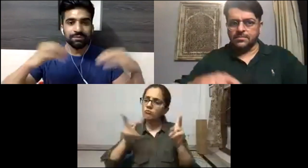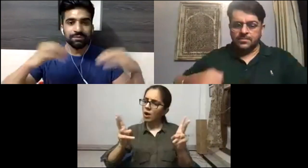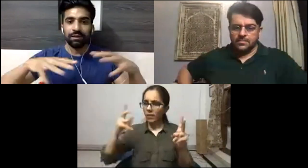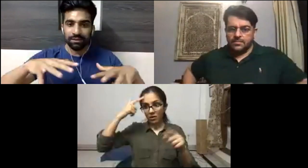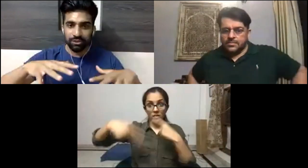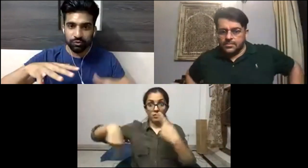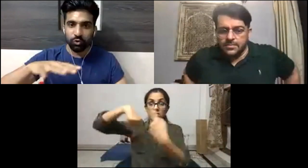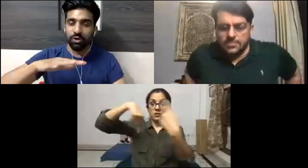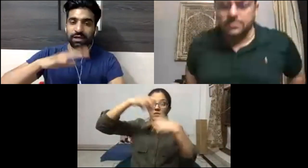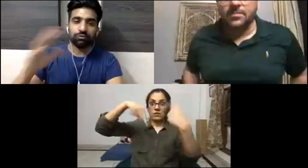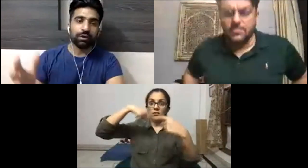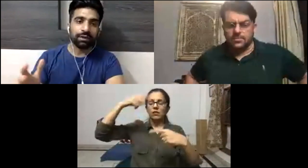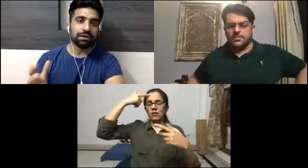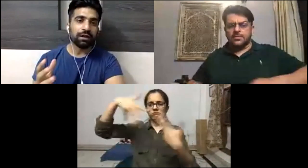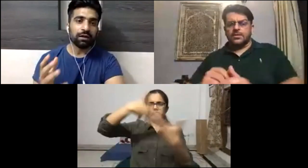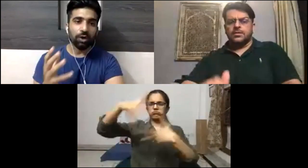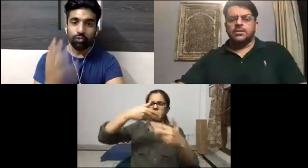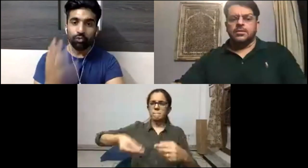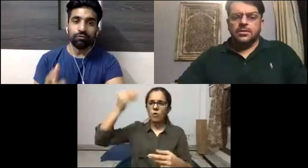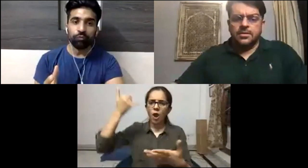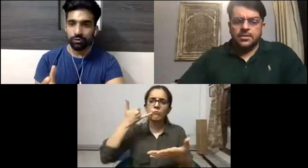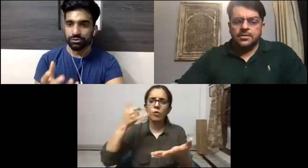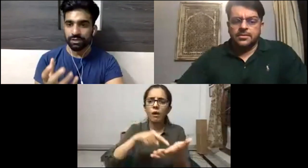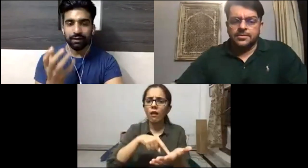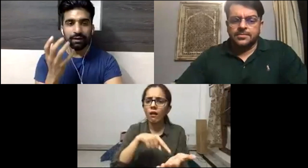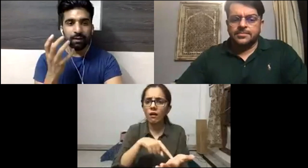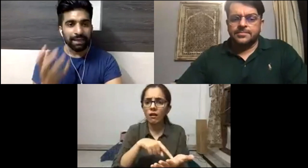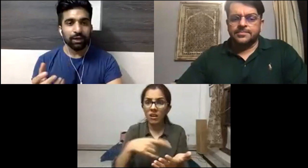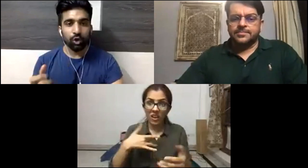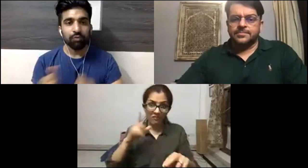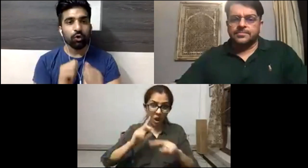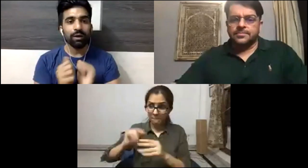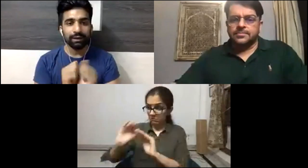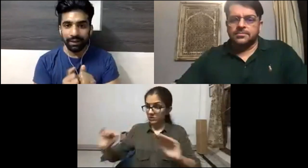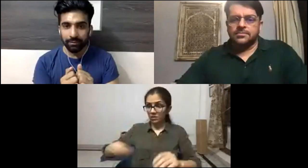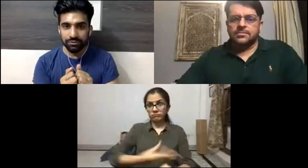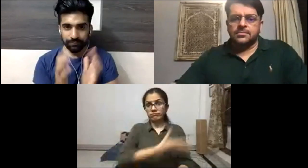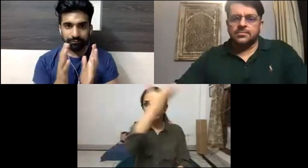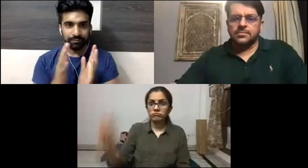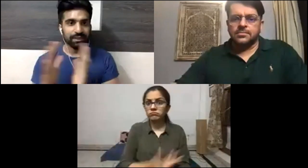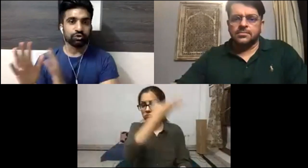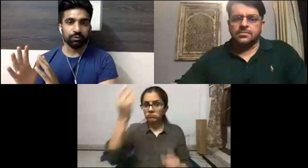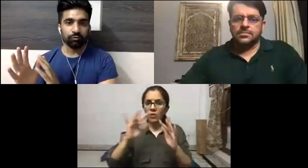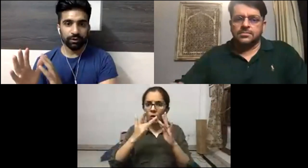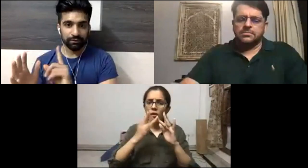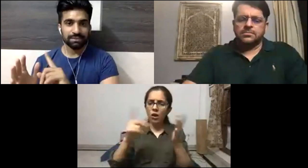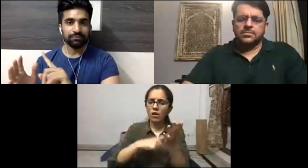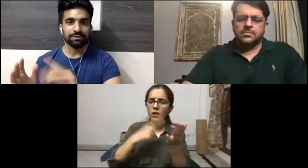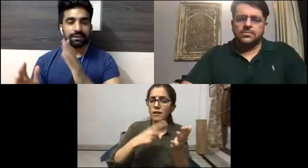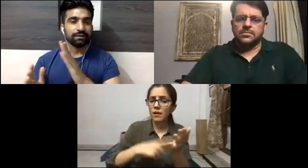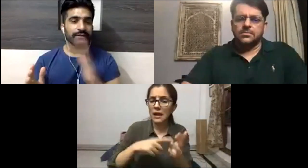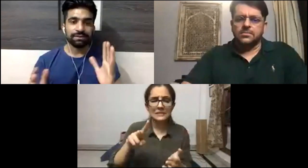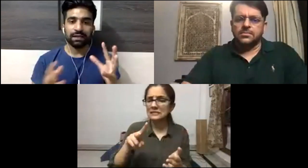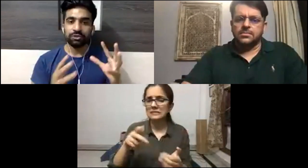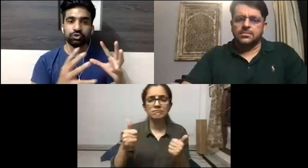mechanism is getting messed up. So if your kids are on their phones and playing a lot of online games, that should be avoided. That's the first